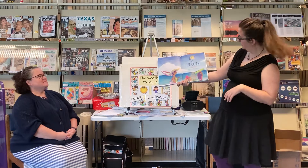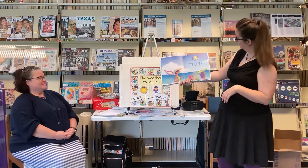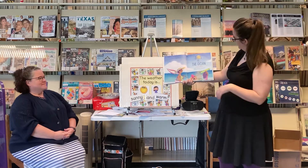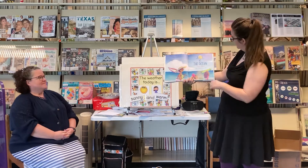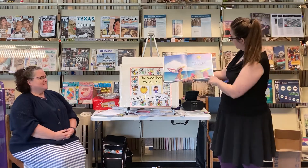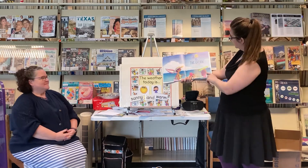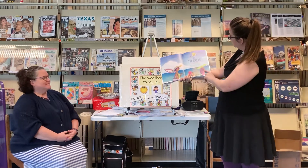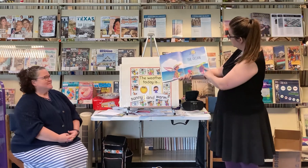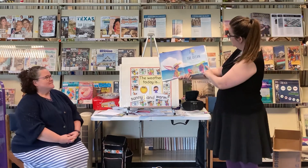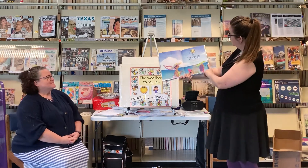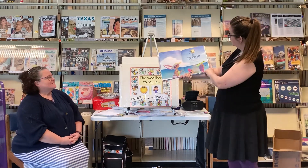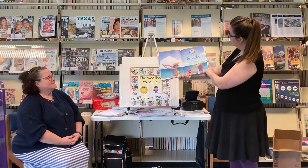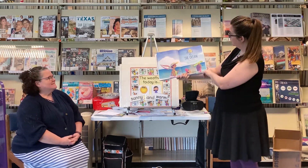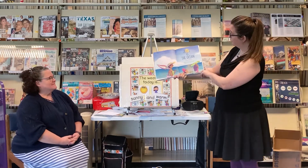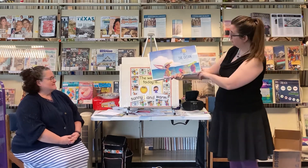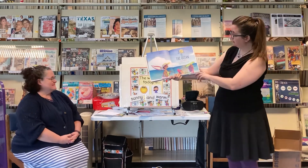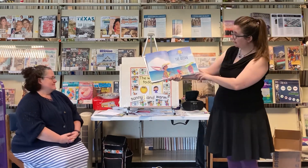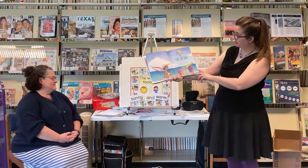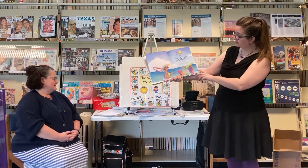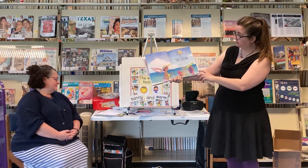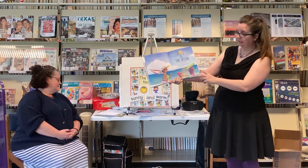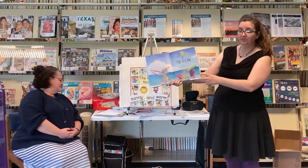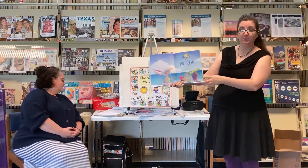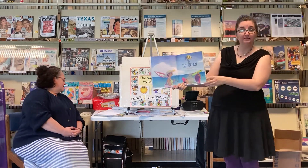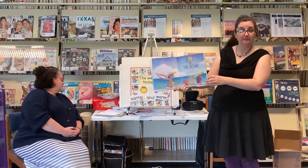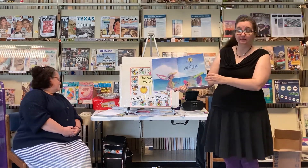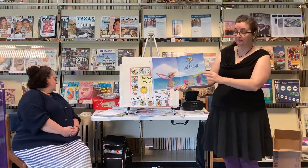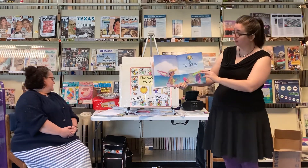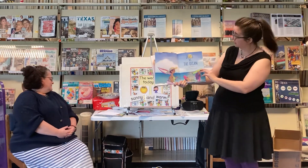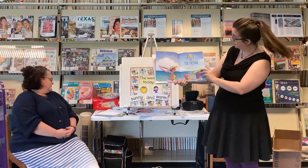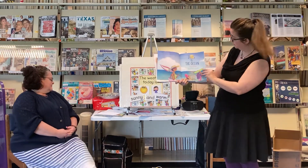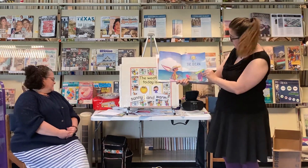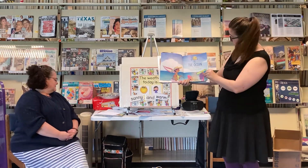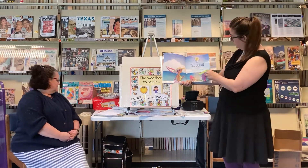The title page. So this is Jules versus the Ocean by Jesse Seema.